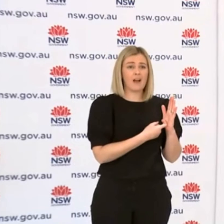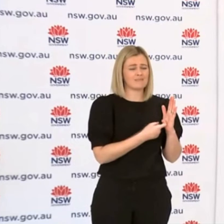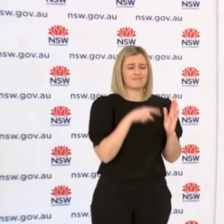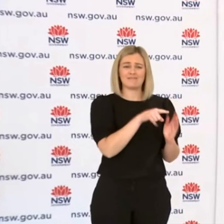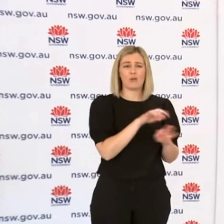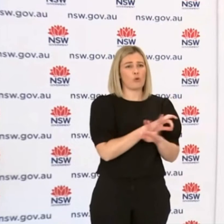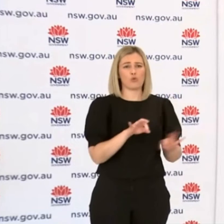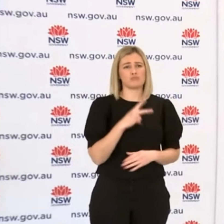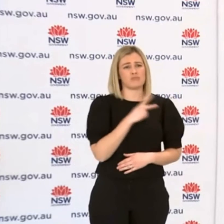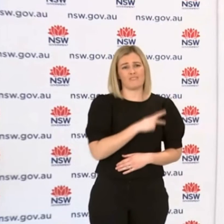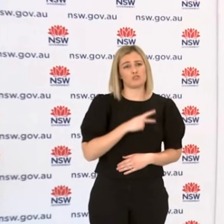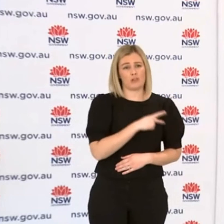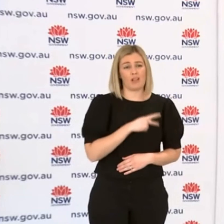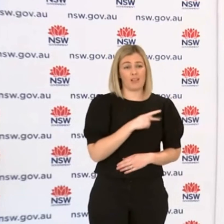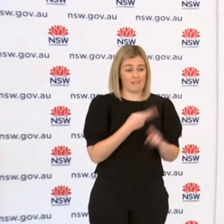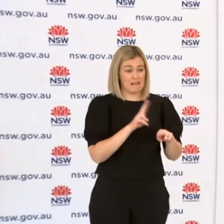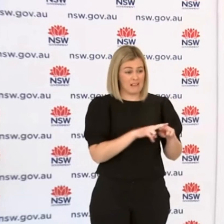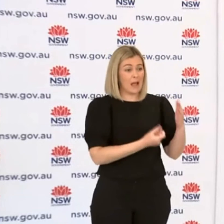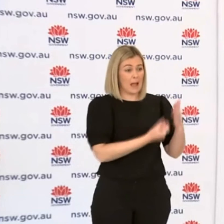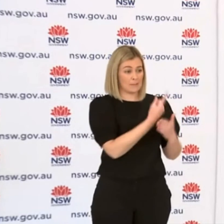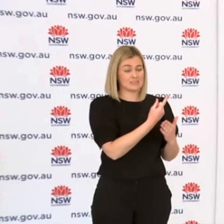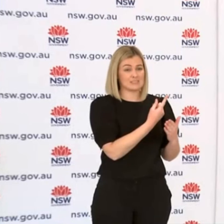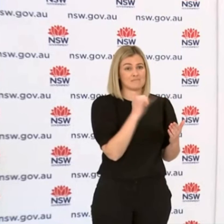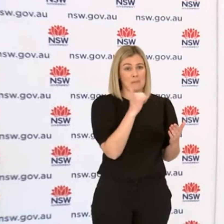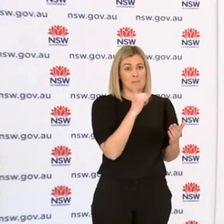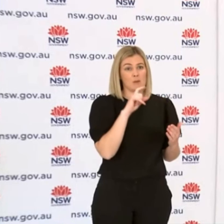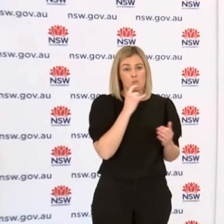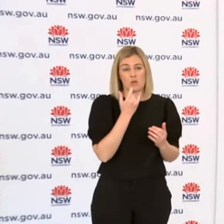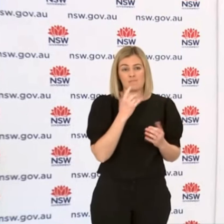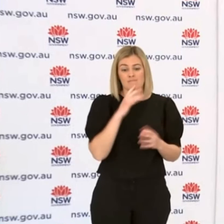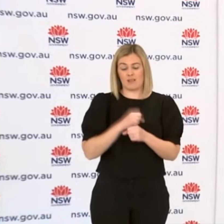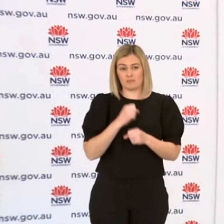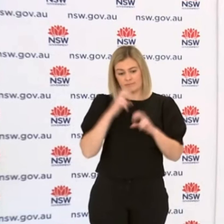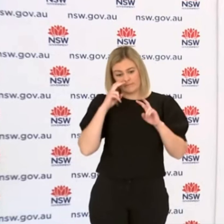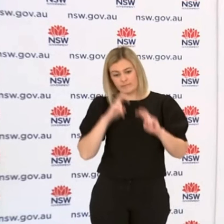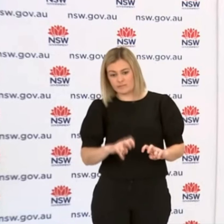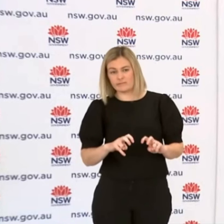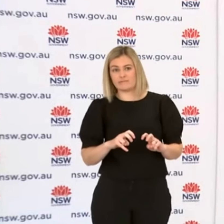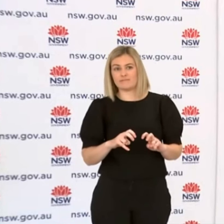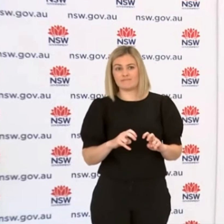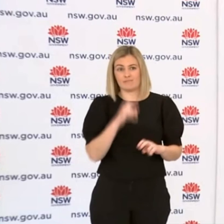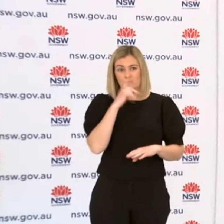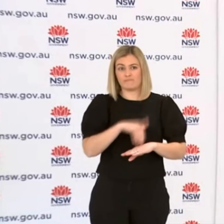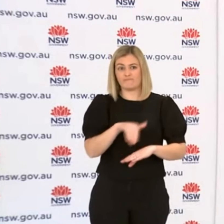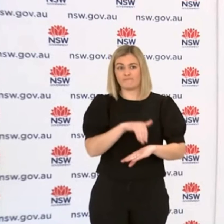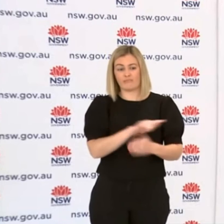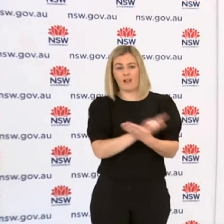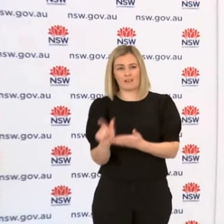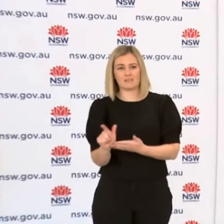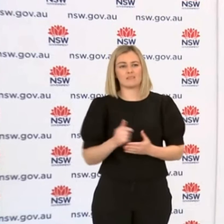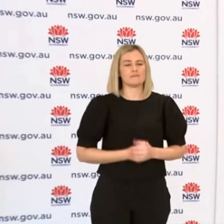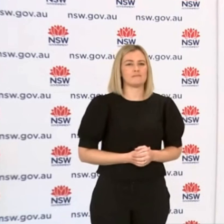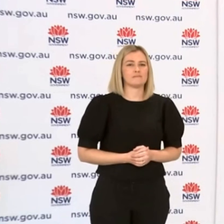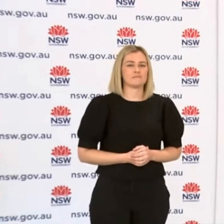practice, and you may well be referred to the federal body by the federal government. So just be very cautious. But bottom line here is you've got